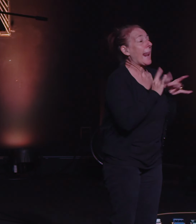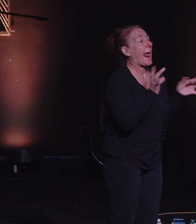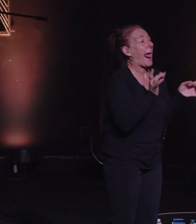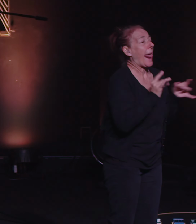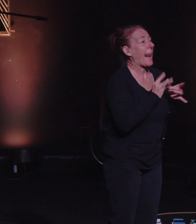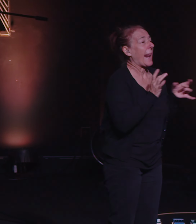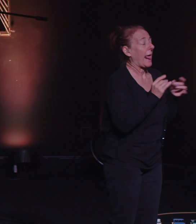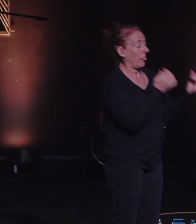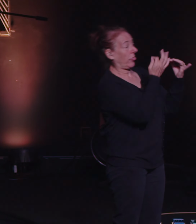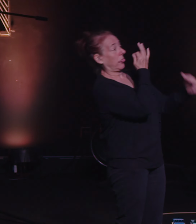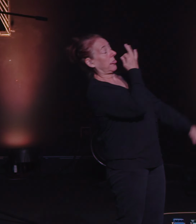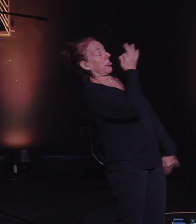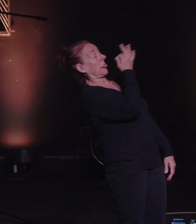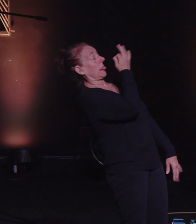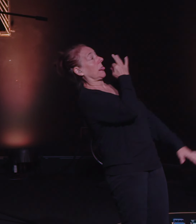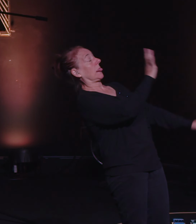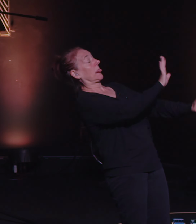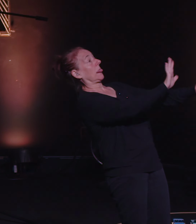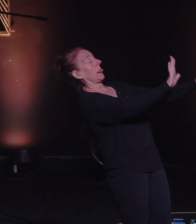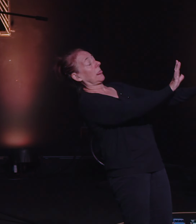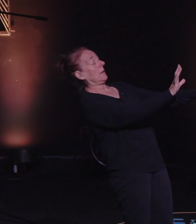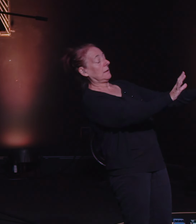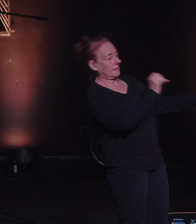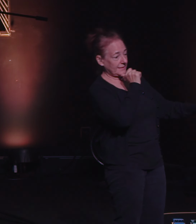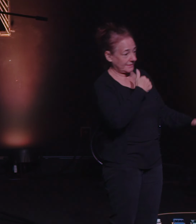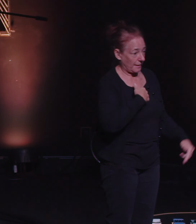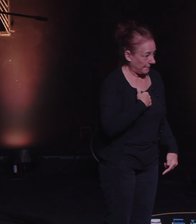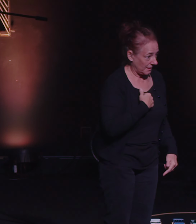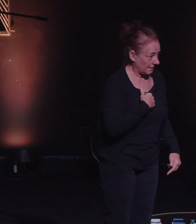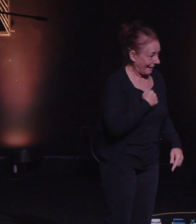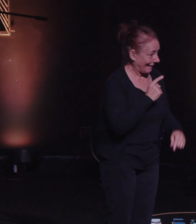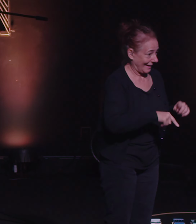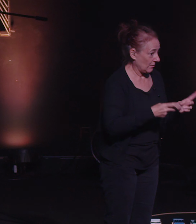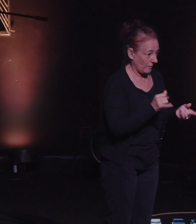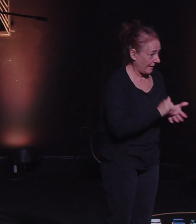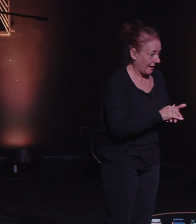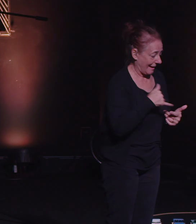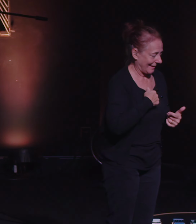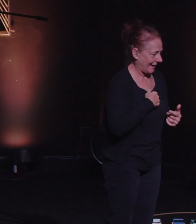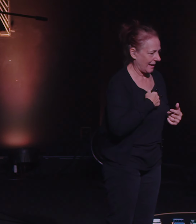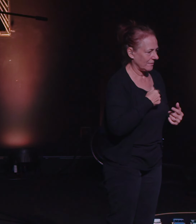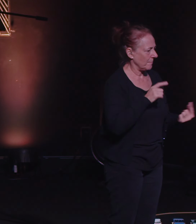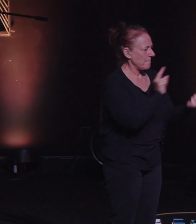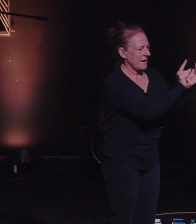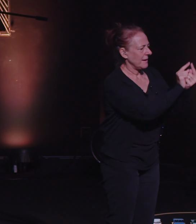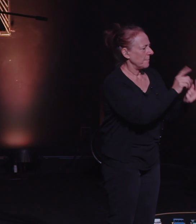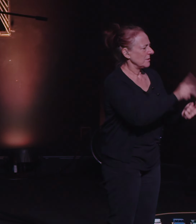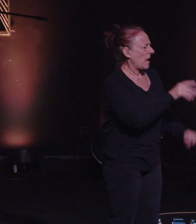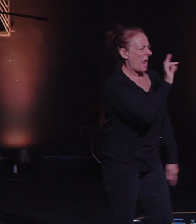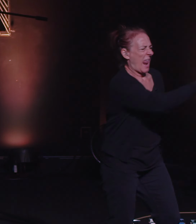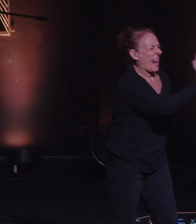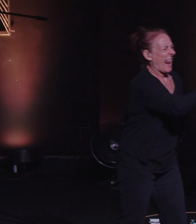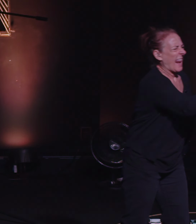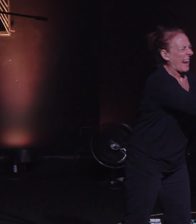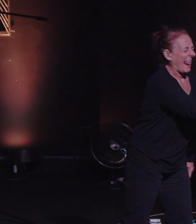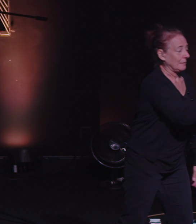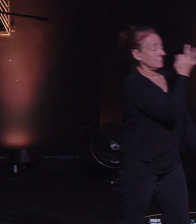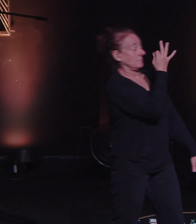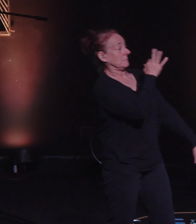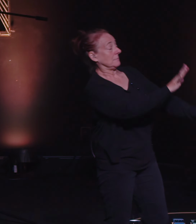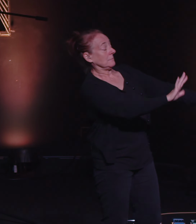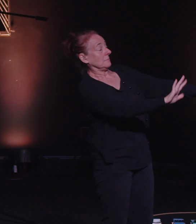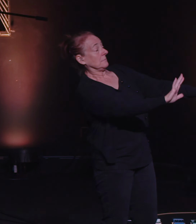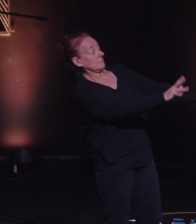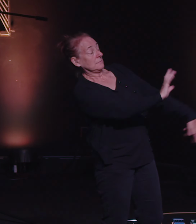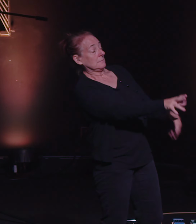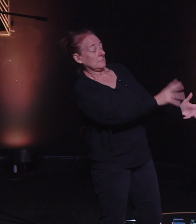hear it or not. And that is beautiful. That is not me, even as a pastor. I do not have that in me, okay? For most people, one of the biggest fears, one